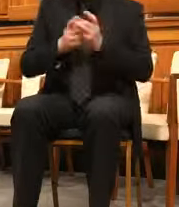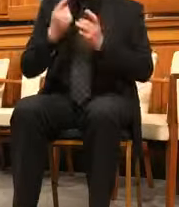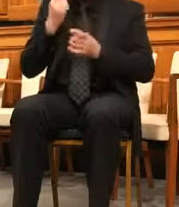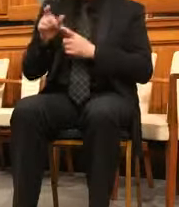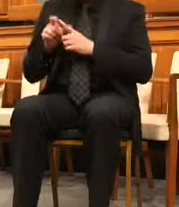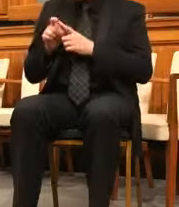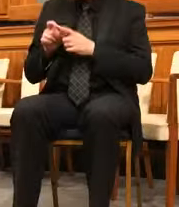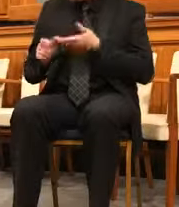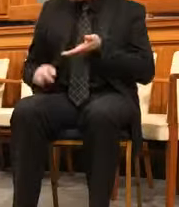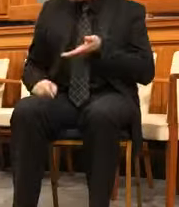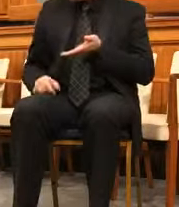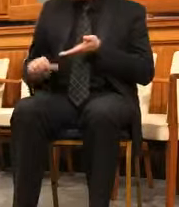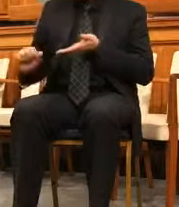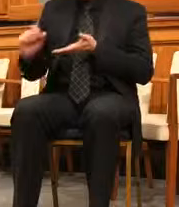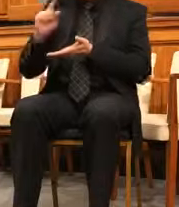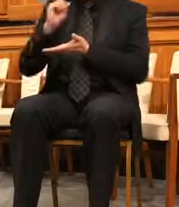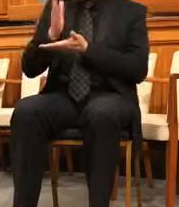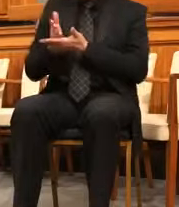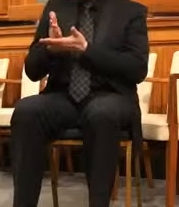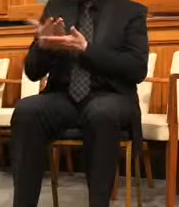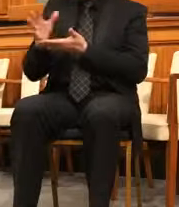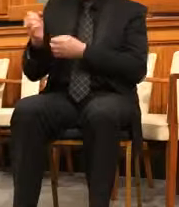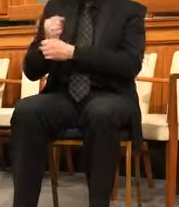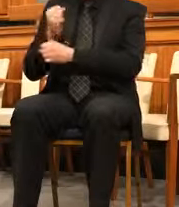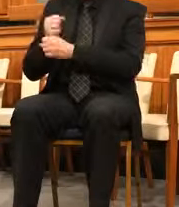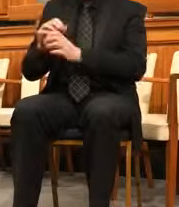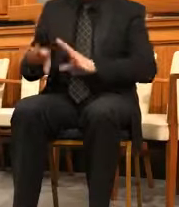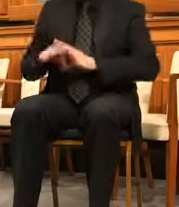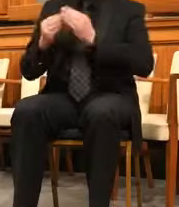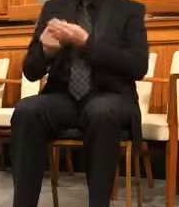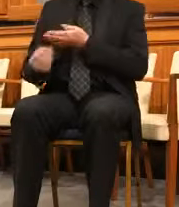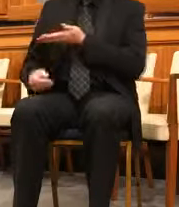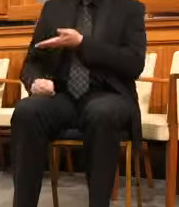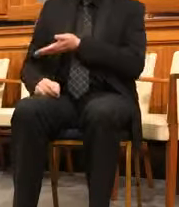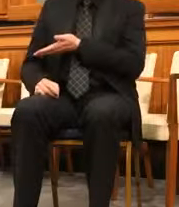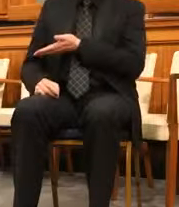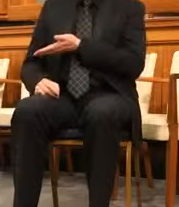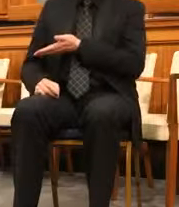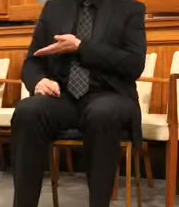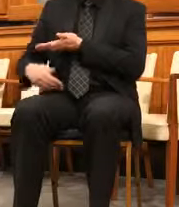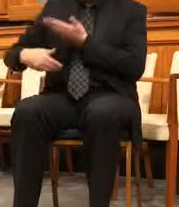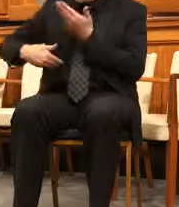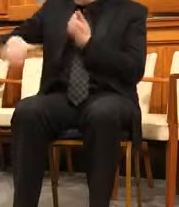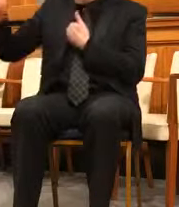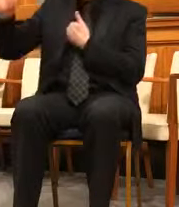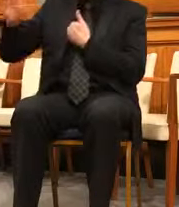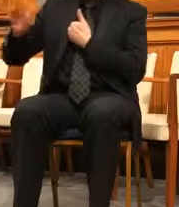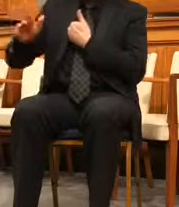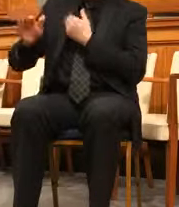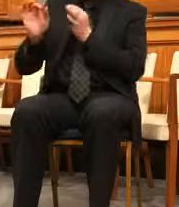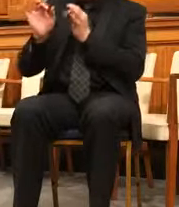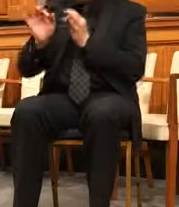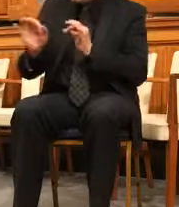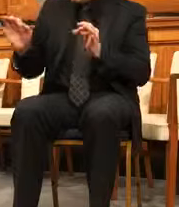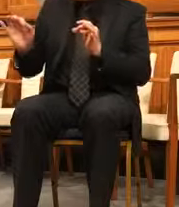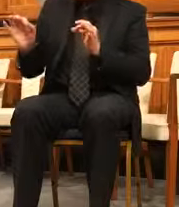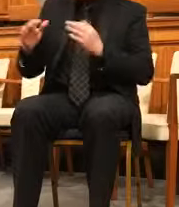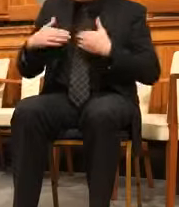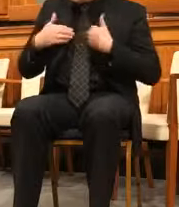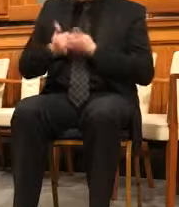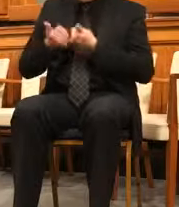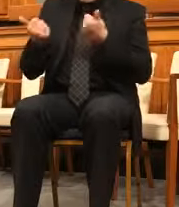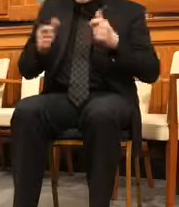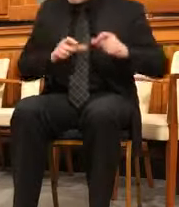Daughter, thy faith hath made thee whole. Go in peace, and behold